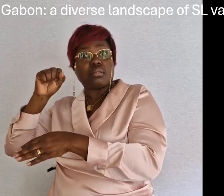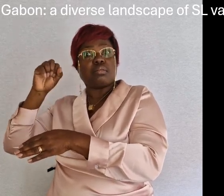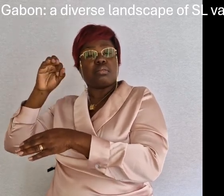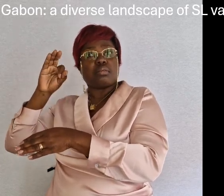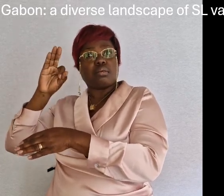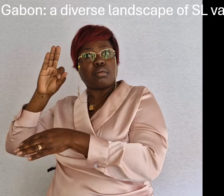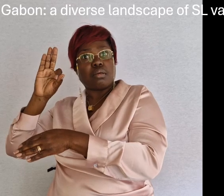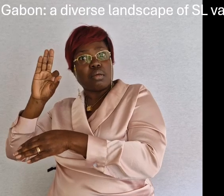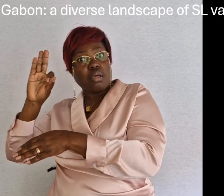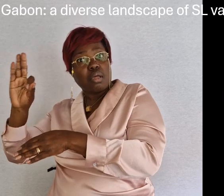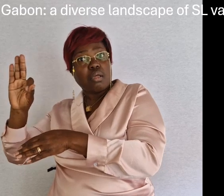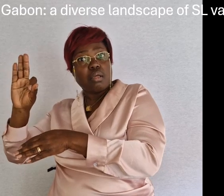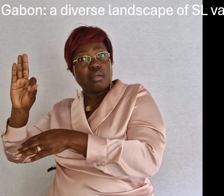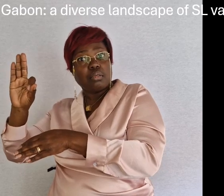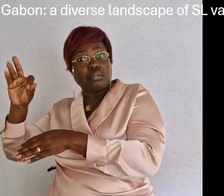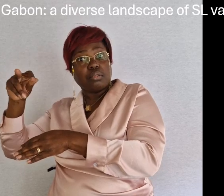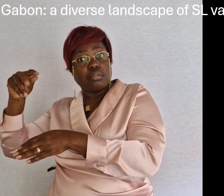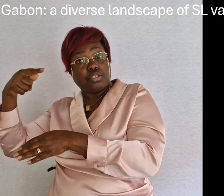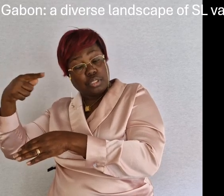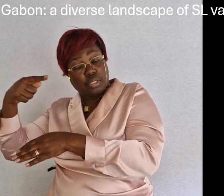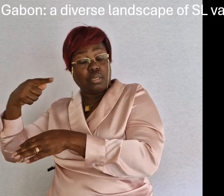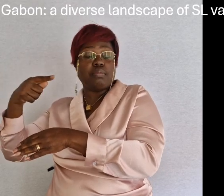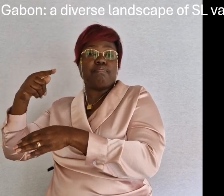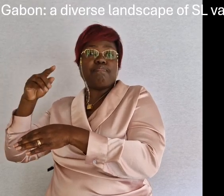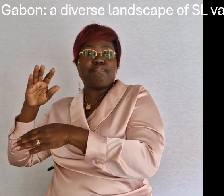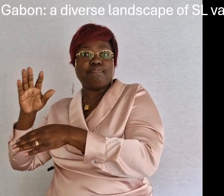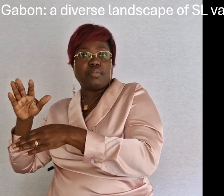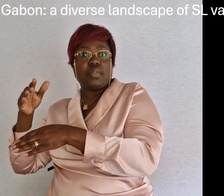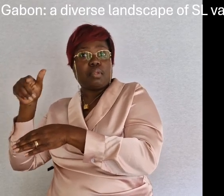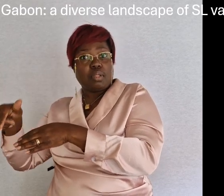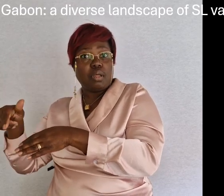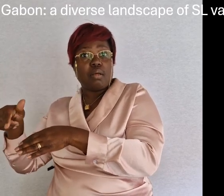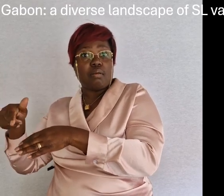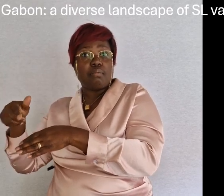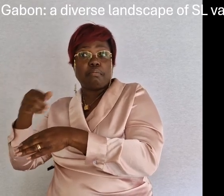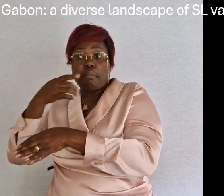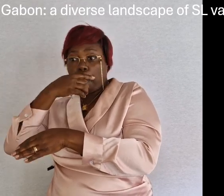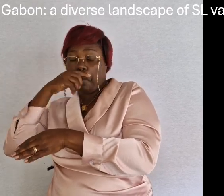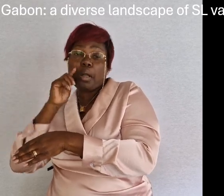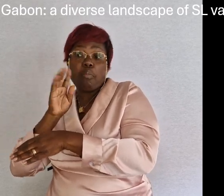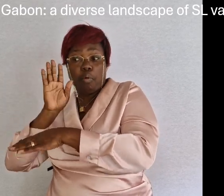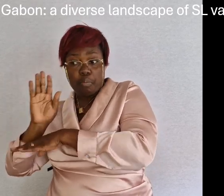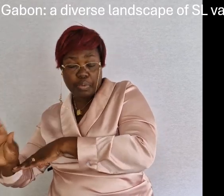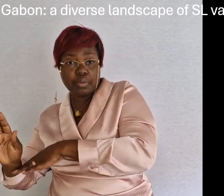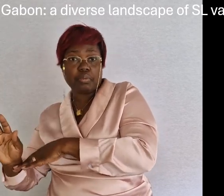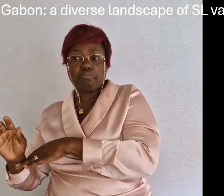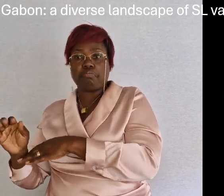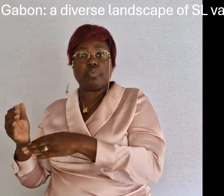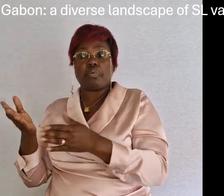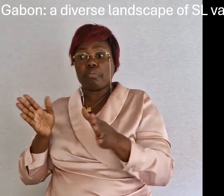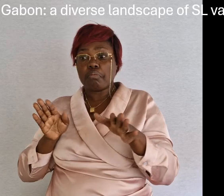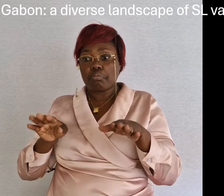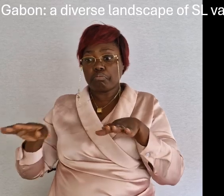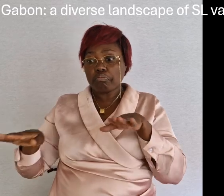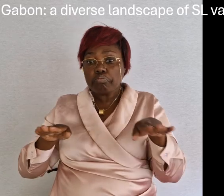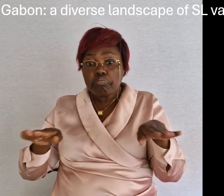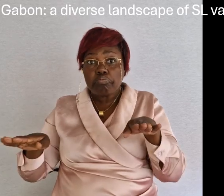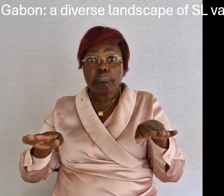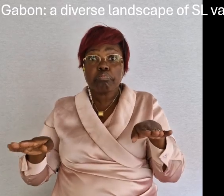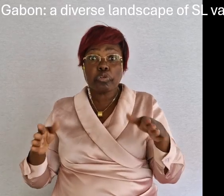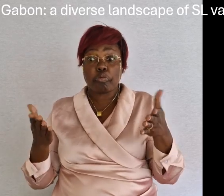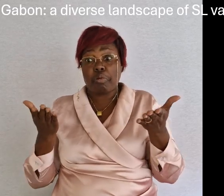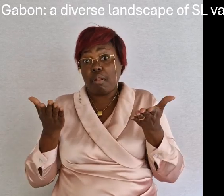directors. Basically, it was the Gabonese sign language that was established and used there.